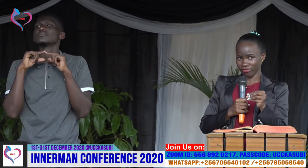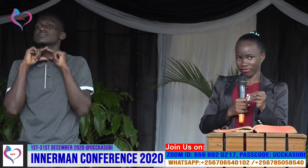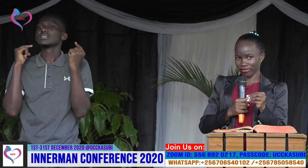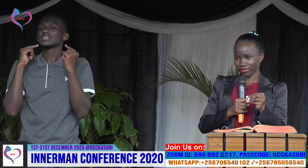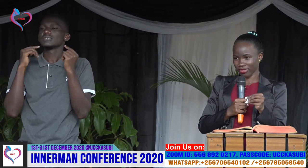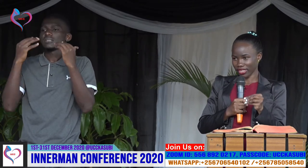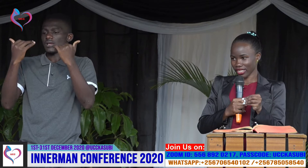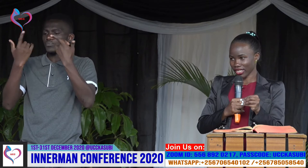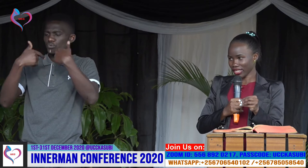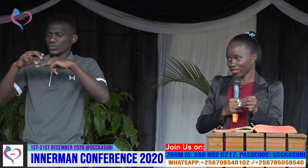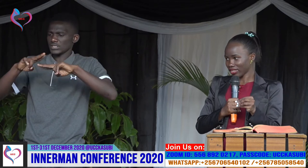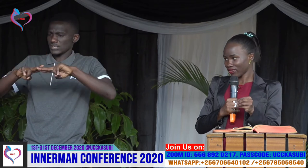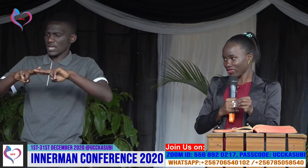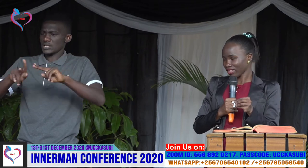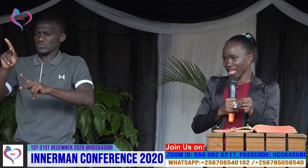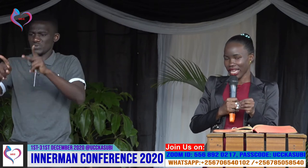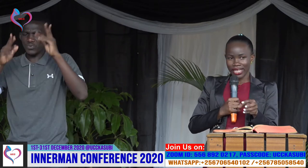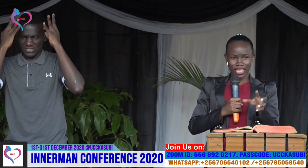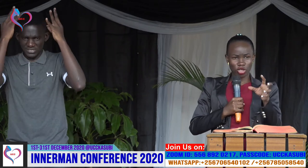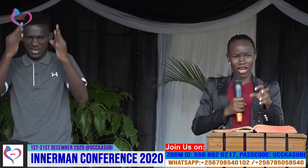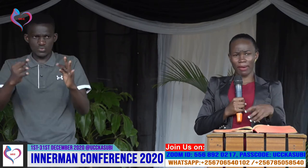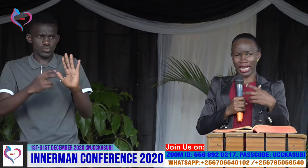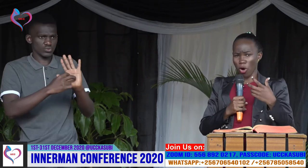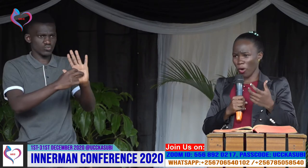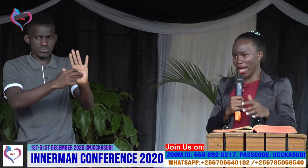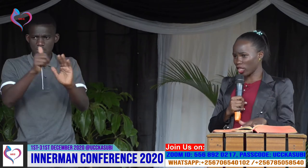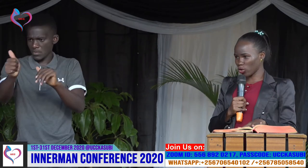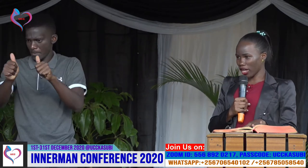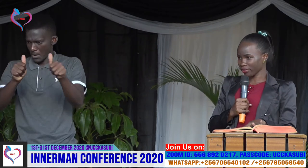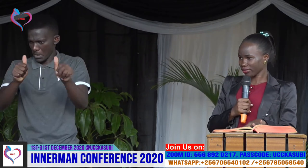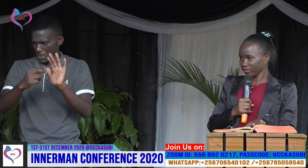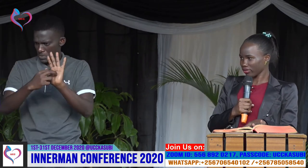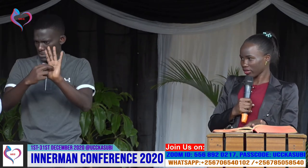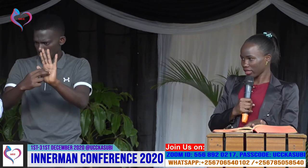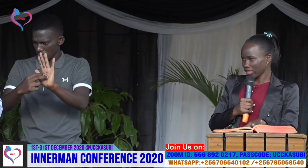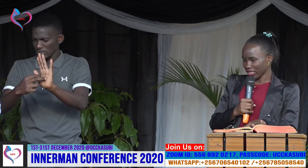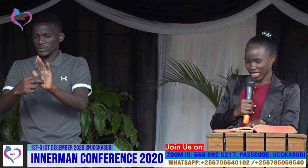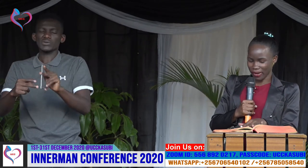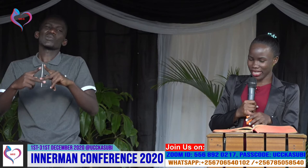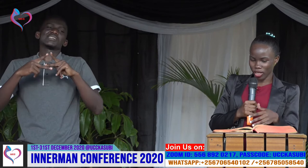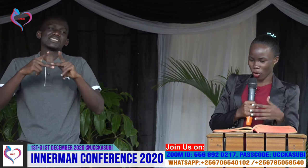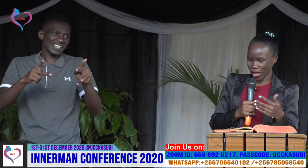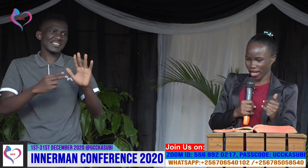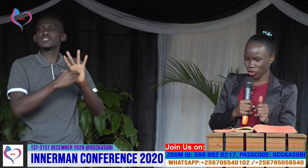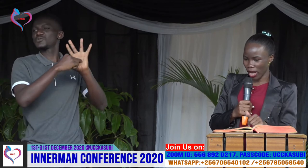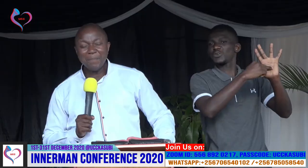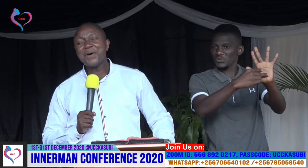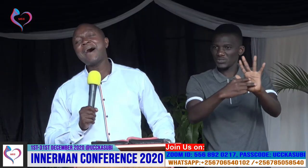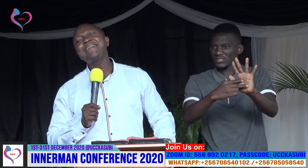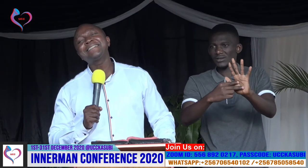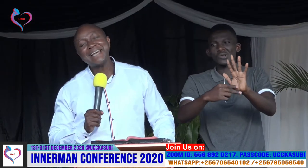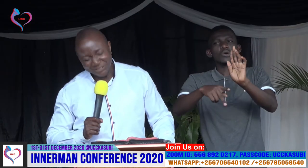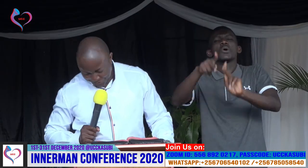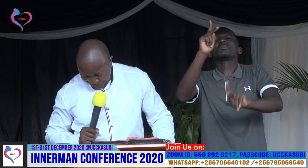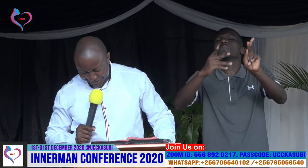So we sat and they decided to introduce themselves. And they started introducing. People